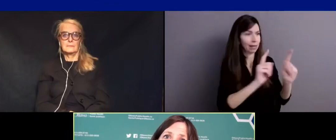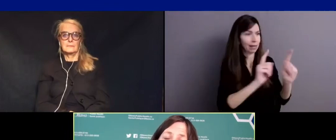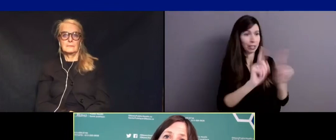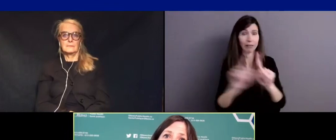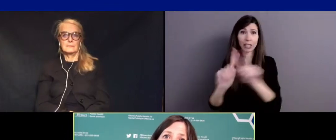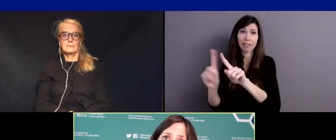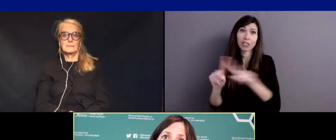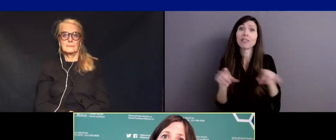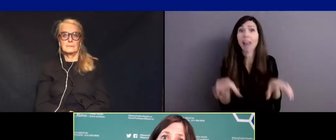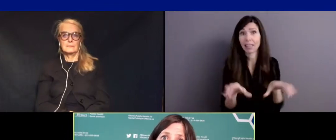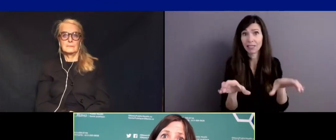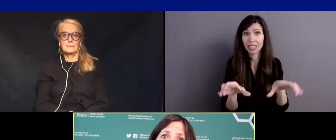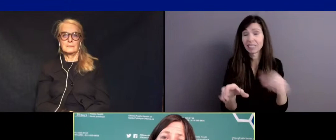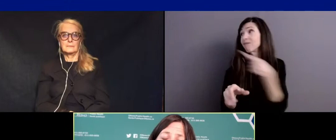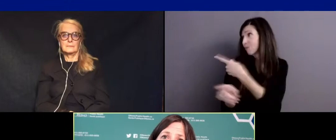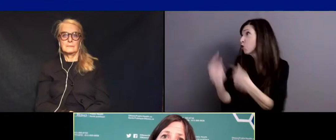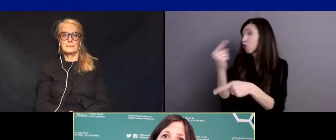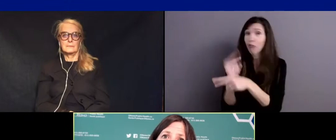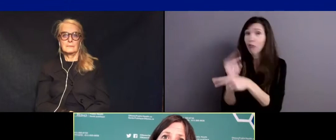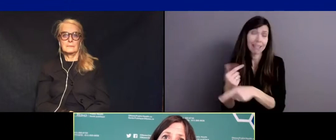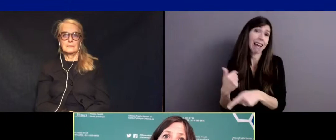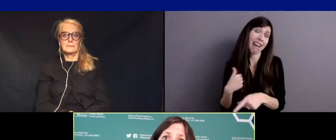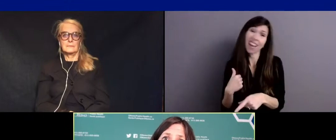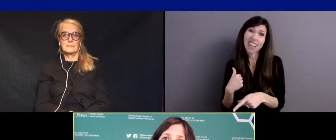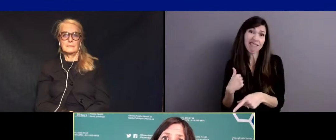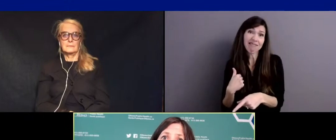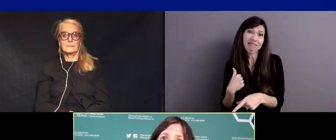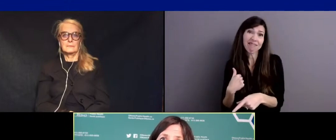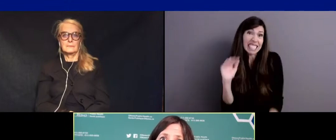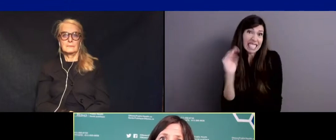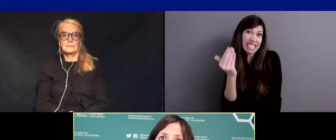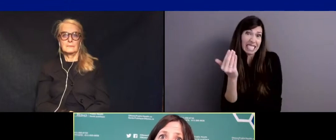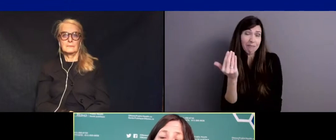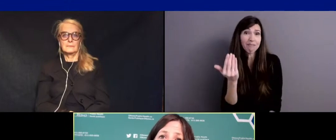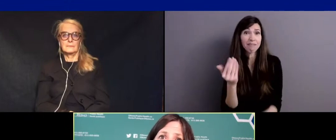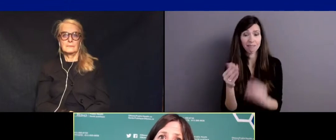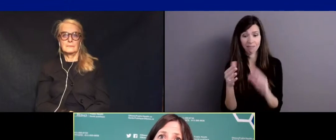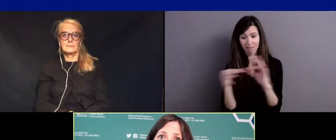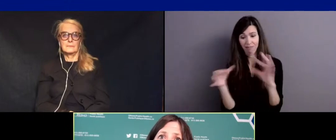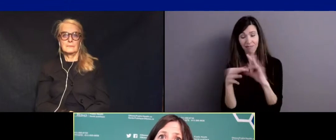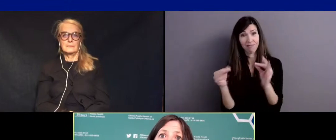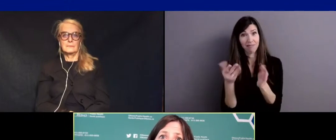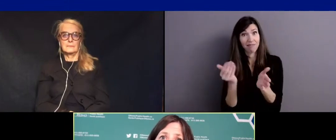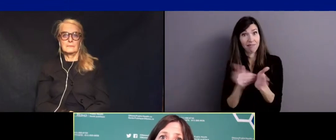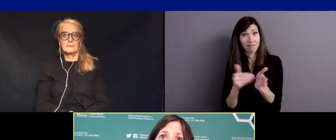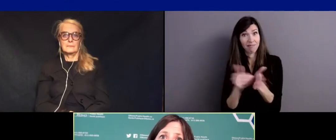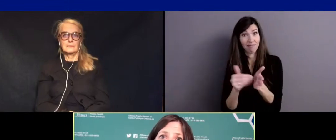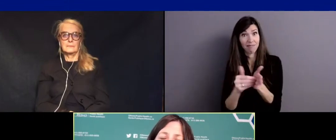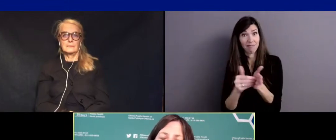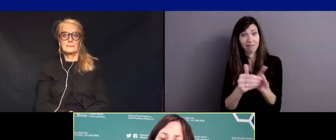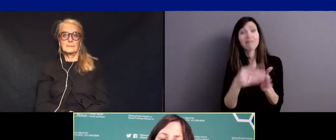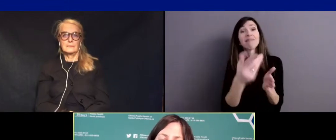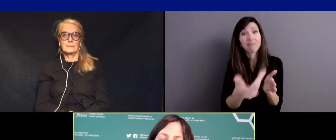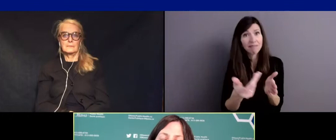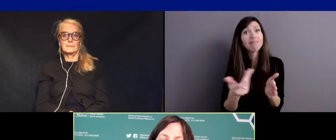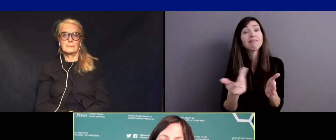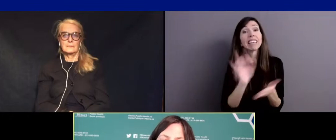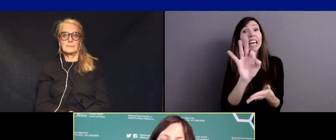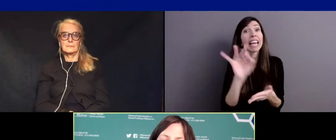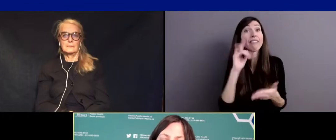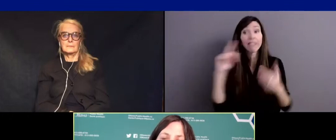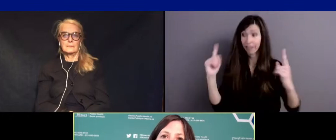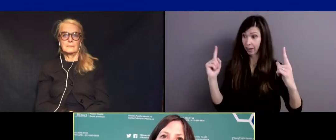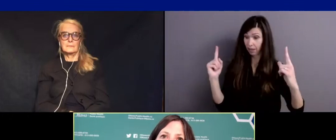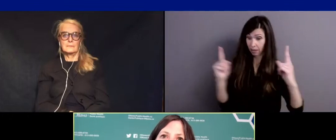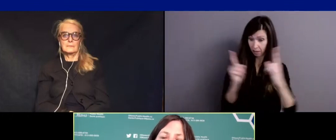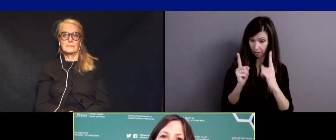You're right. I am repeating a simple message that is COVID will be transmitted when we're not within